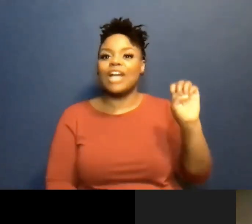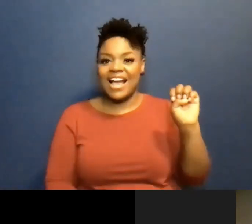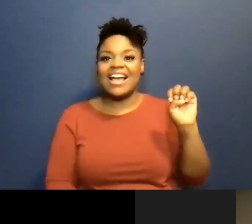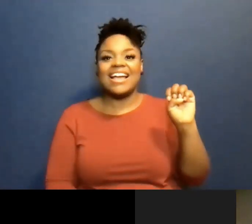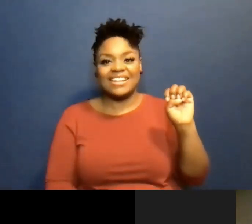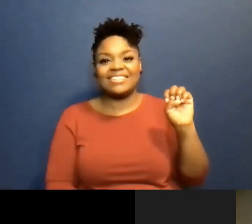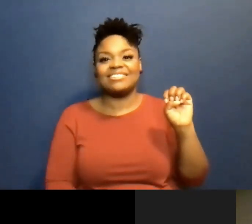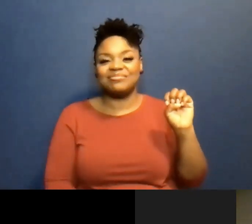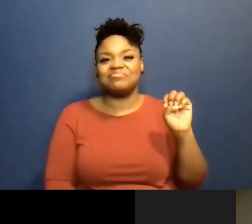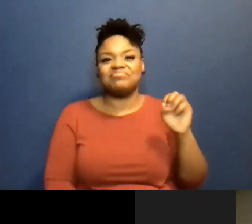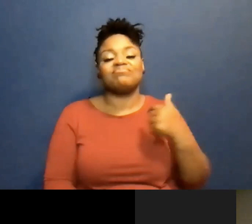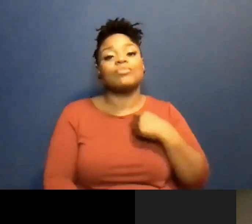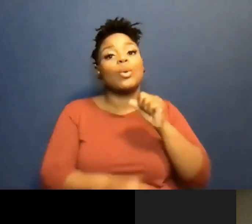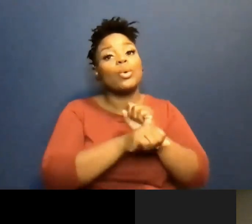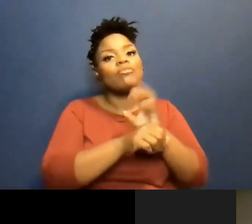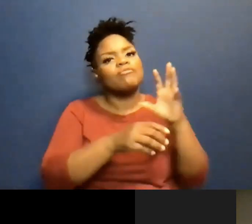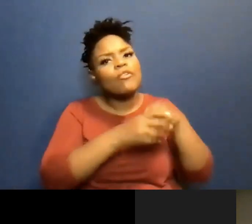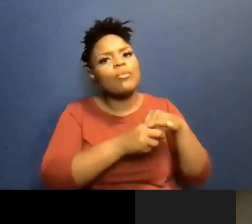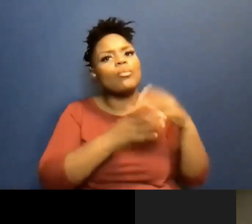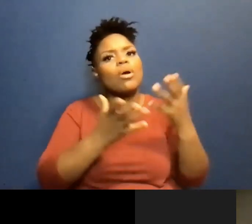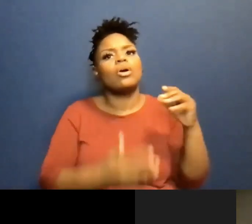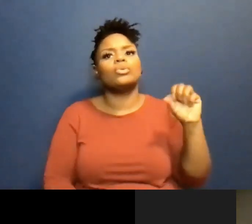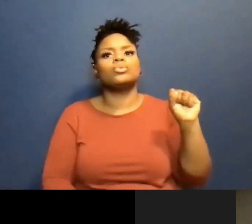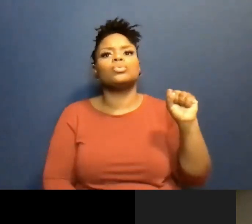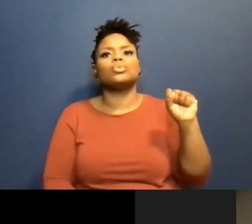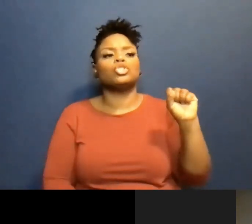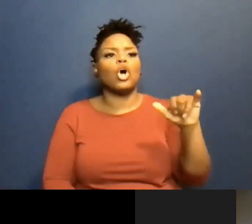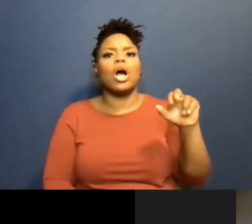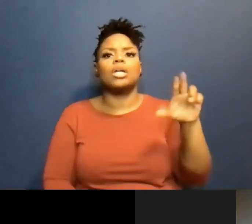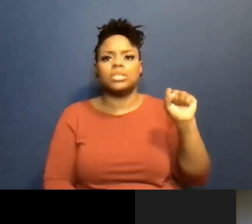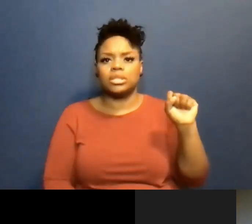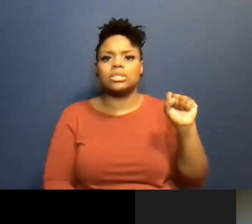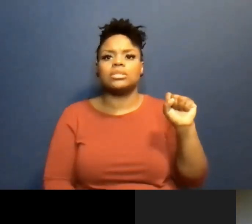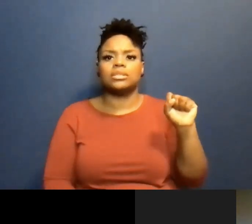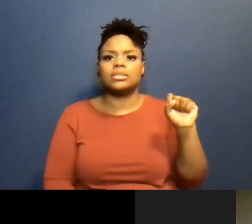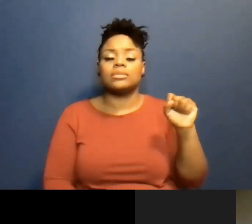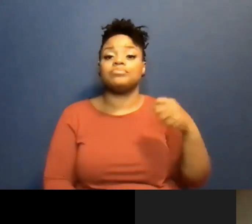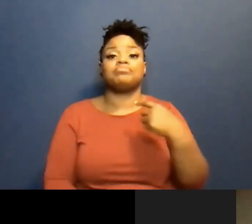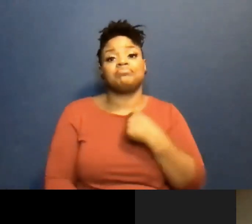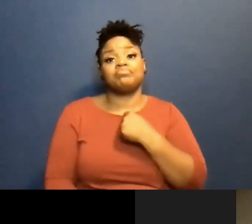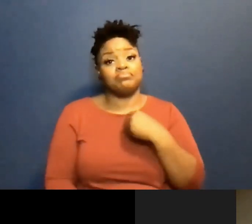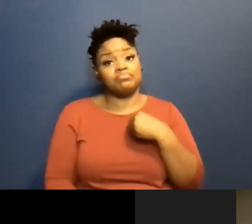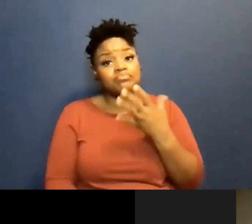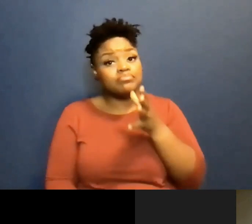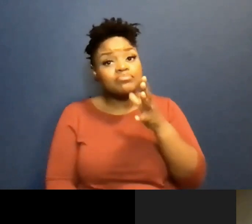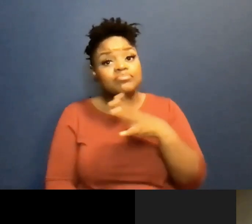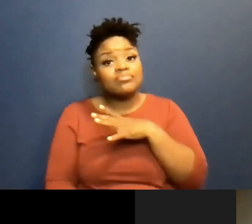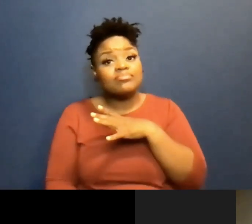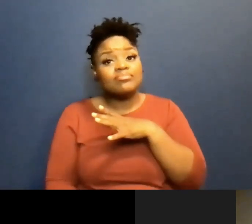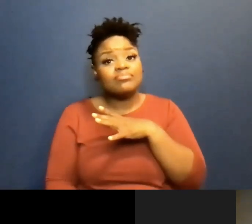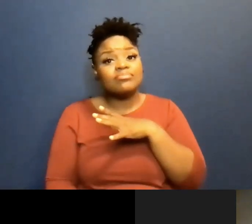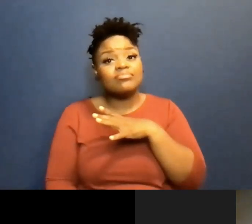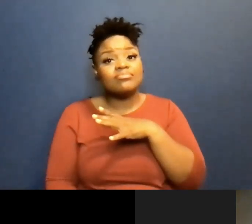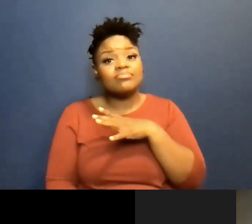bangs and a short black bob. I've got brown skin, brown eyes, and I'm wearing a black vest with a white background behind